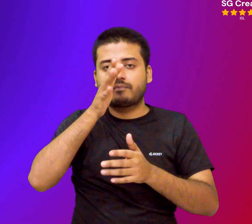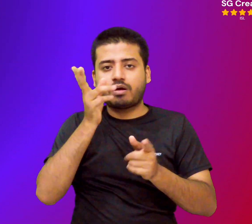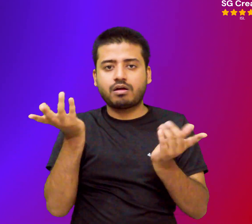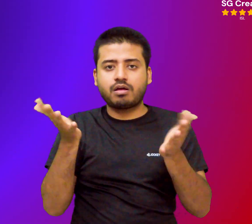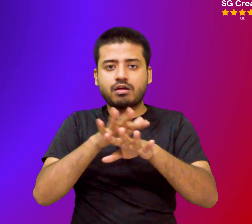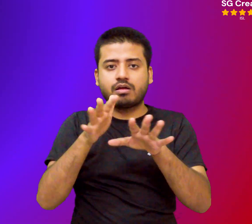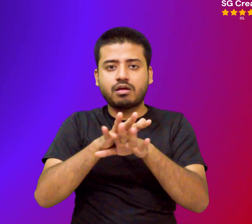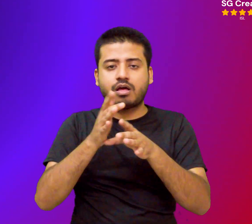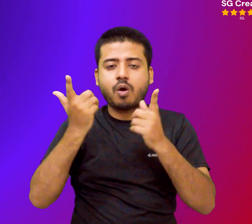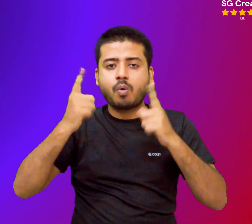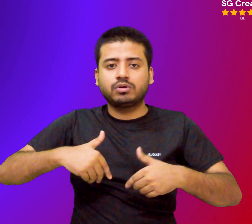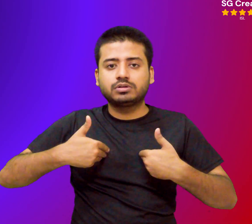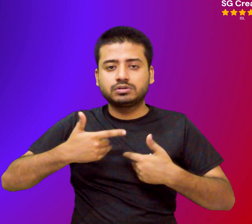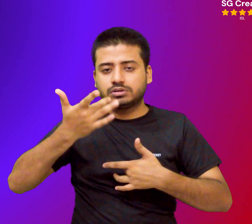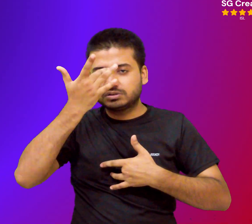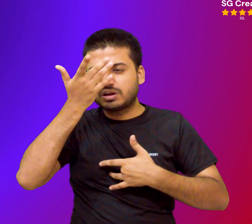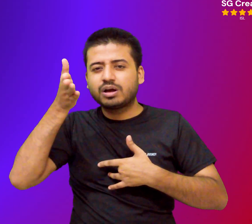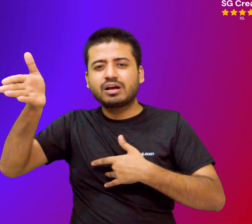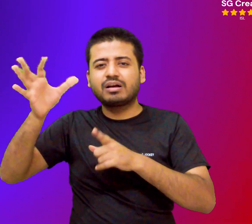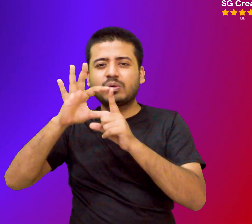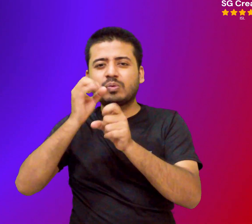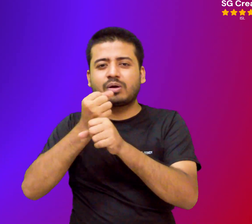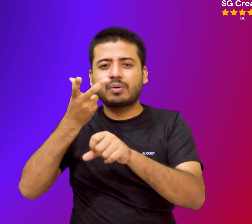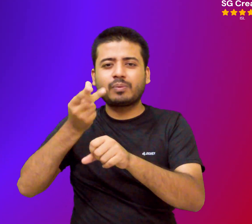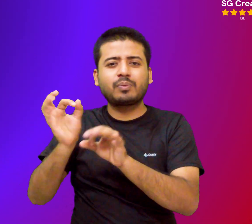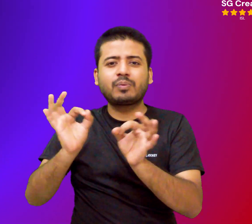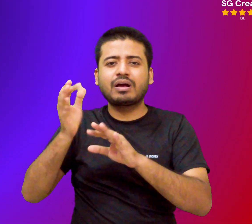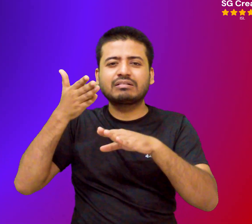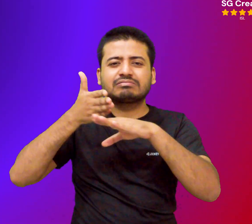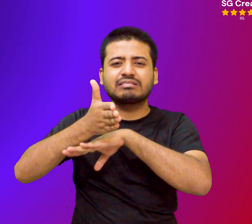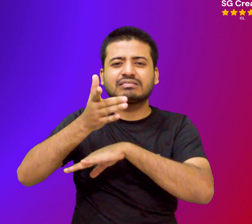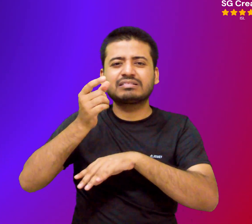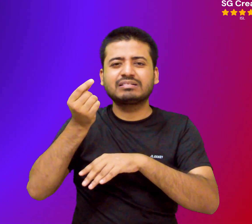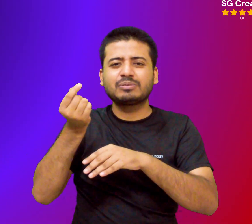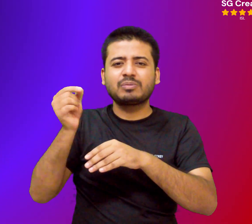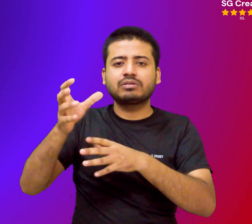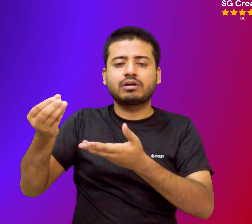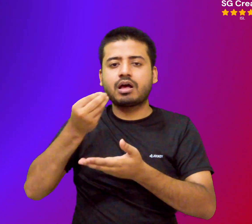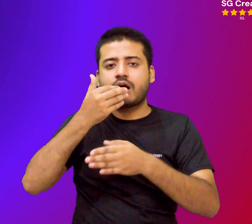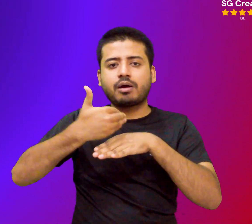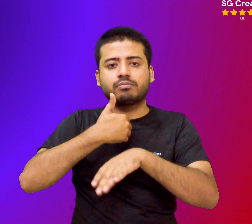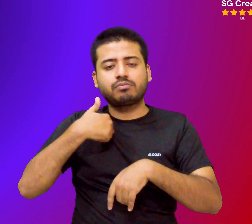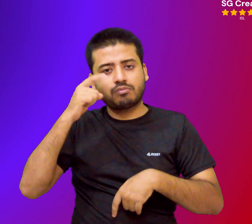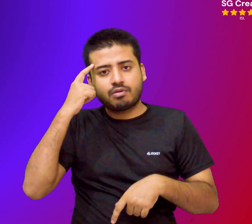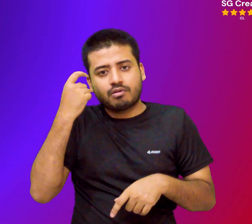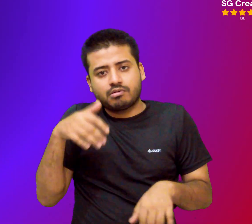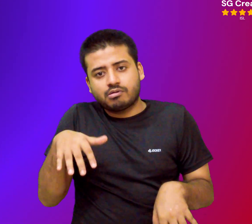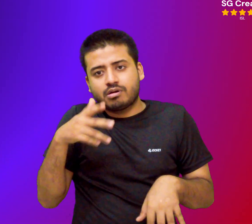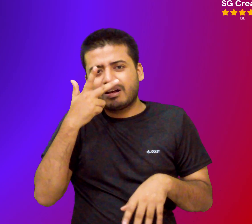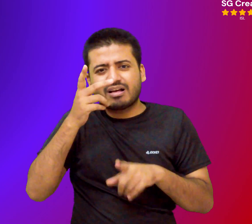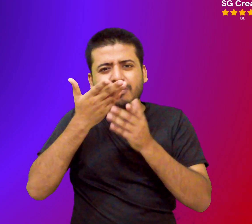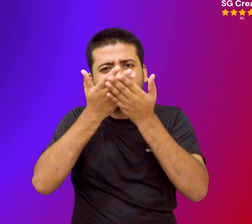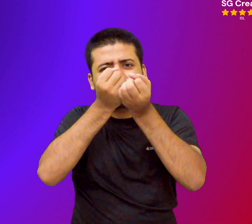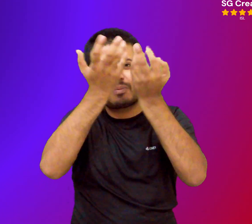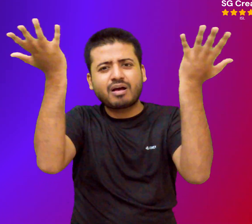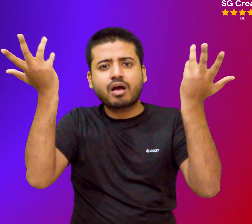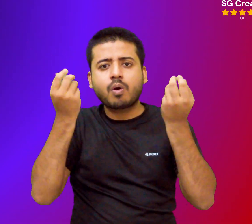illegal in India. However, enforcement of the ban is challenging in some parts of the northeastern states, including